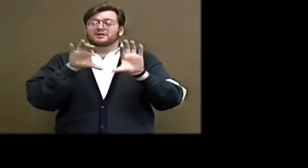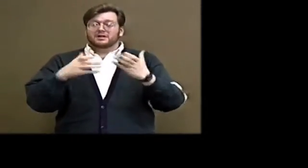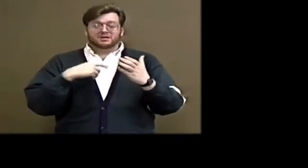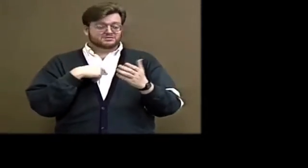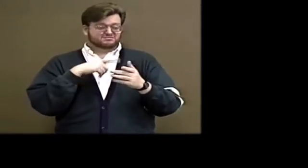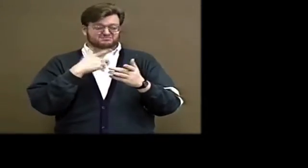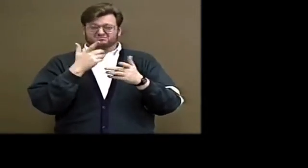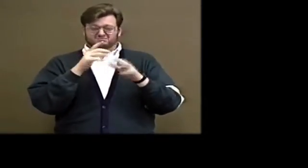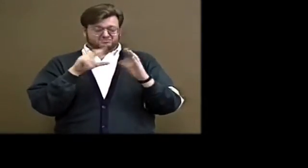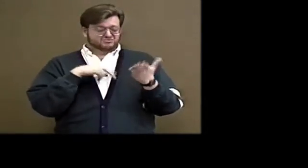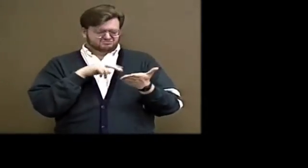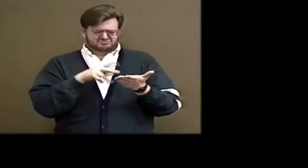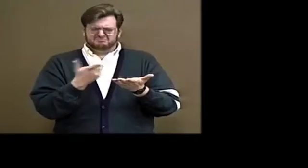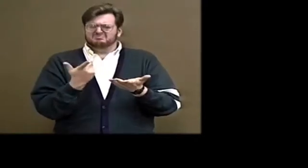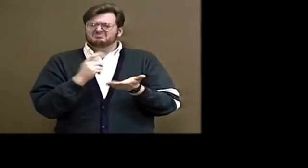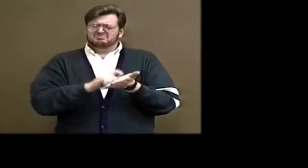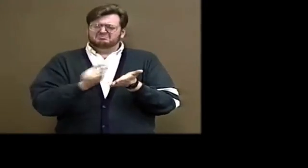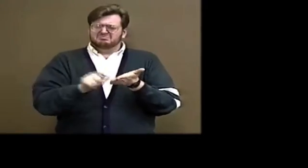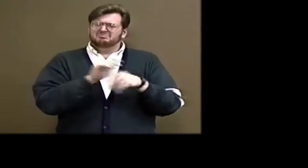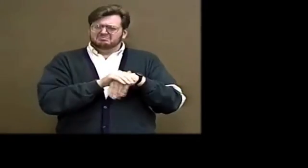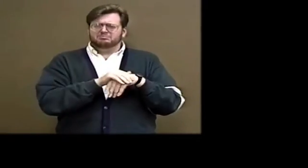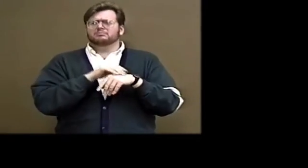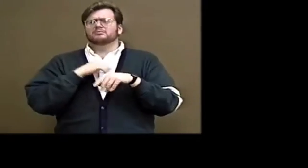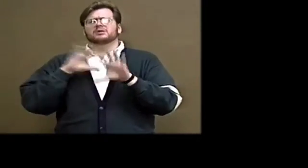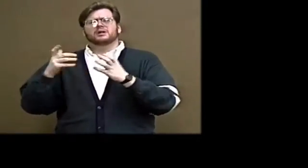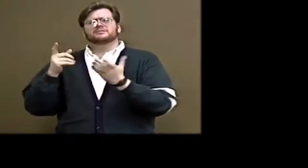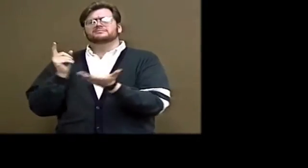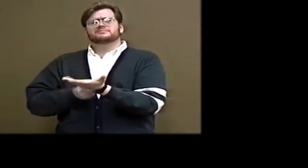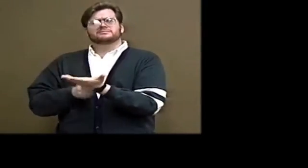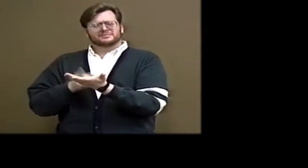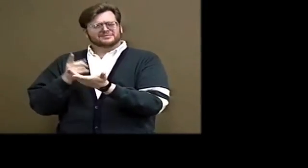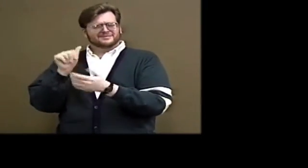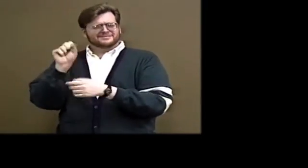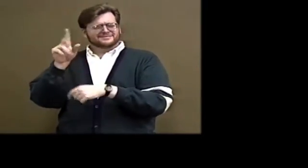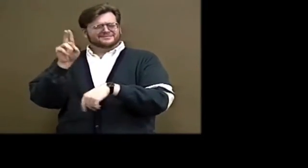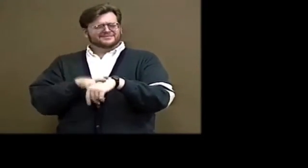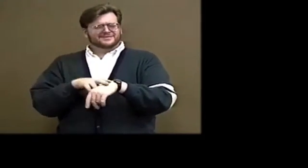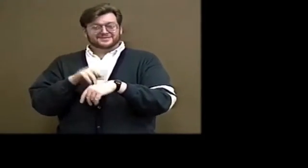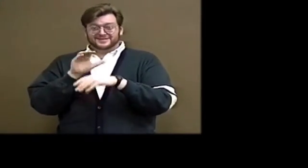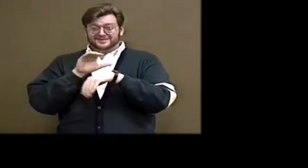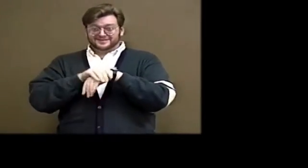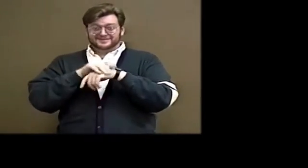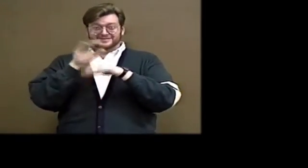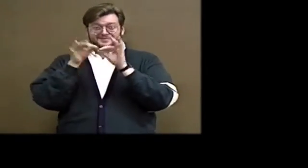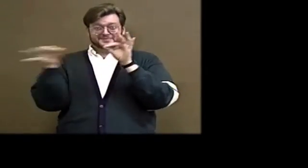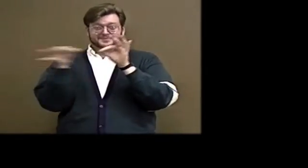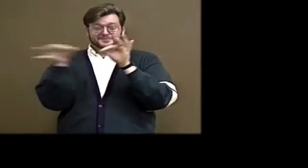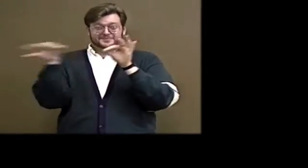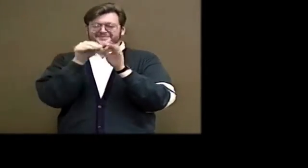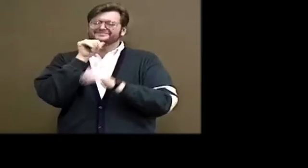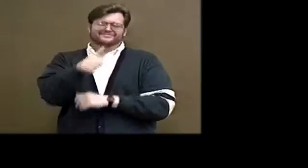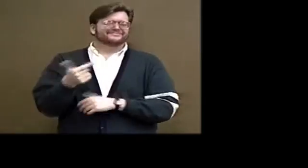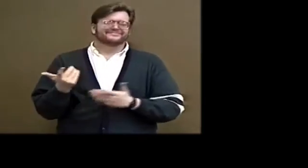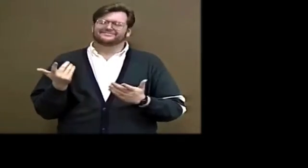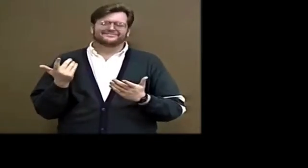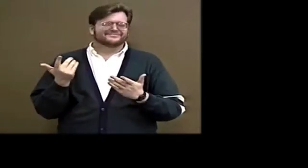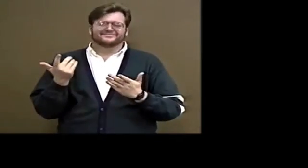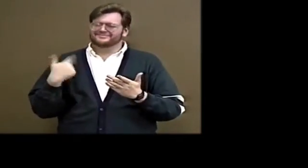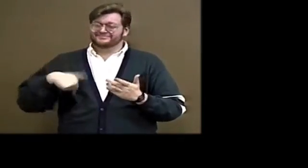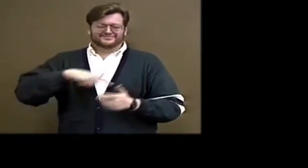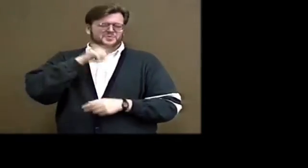Then I would go to class and read and write in English, and in class, we would normally discuss things in American Sign Language.